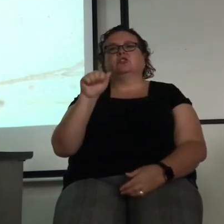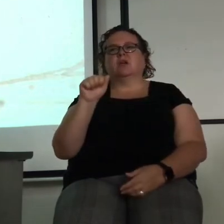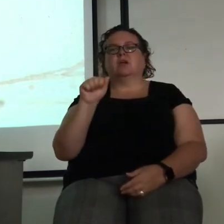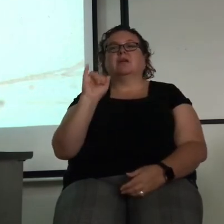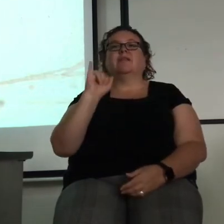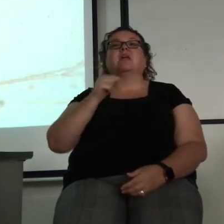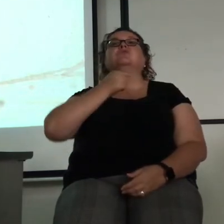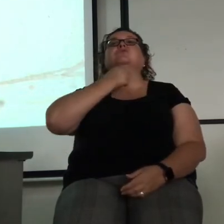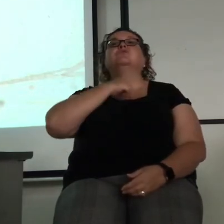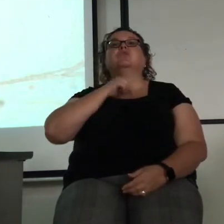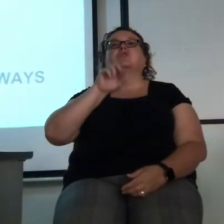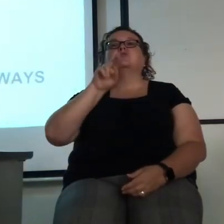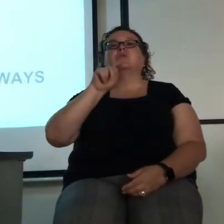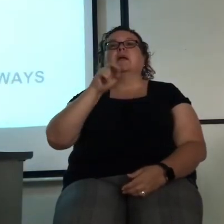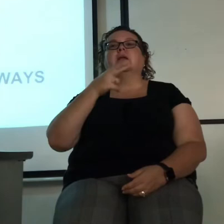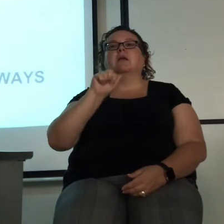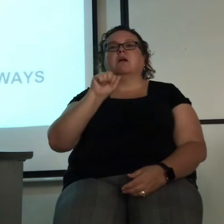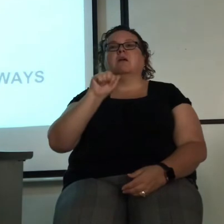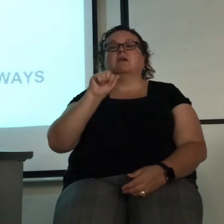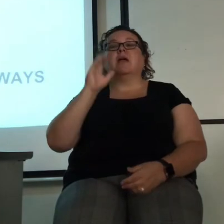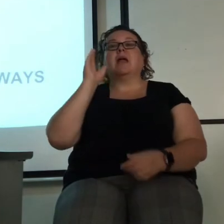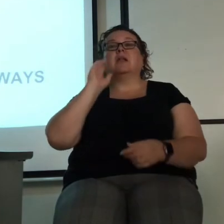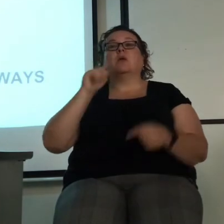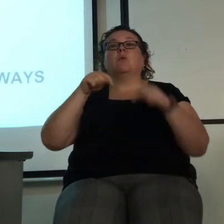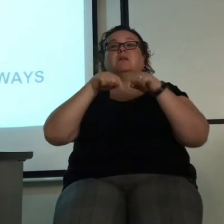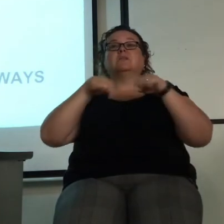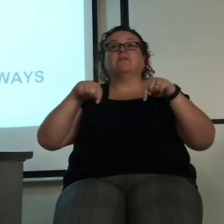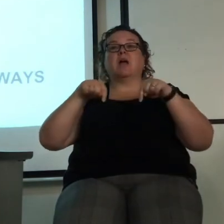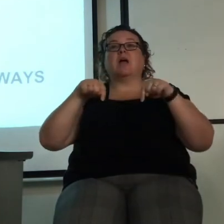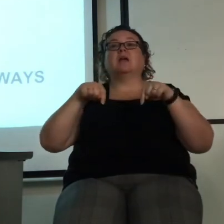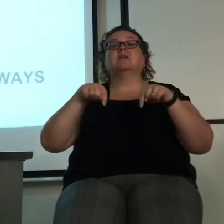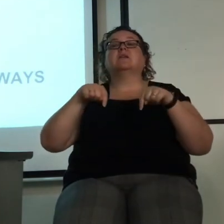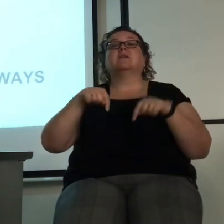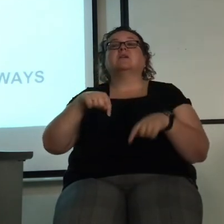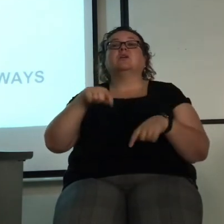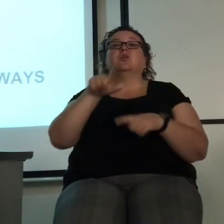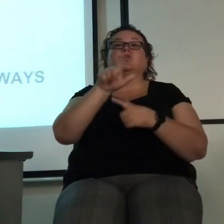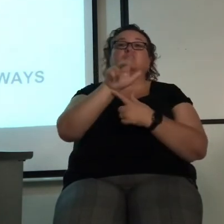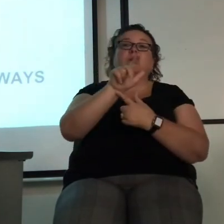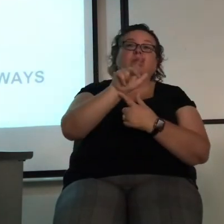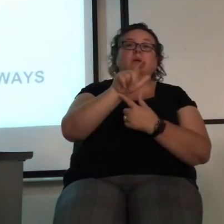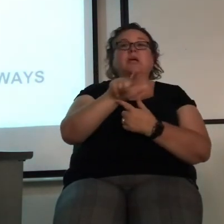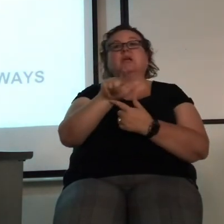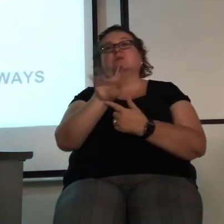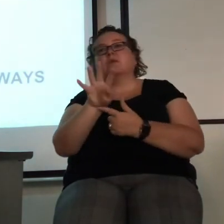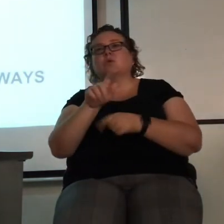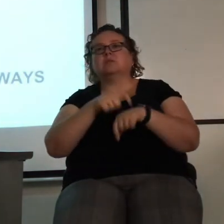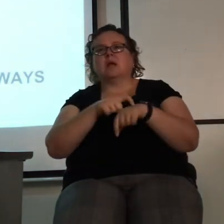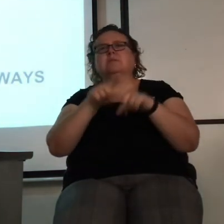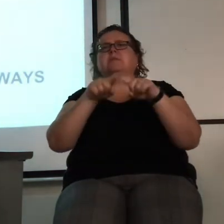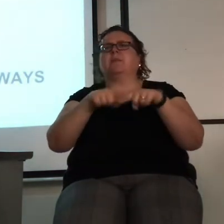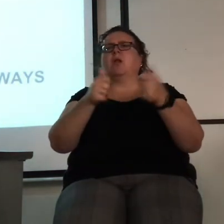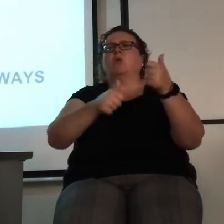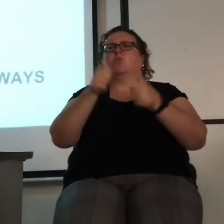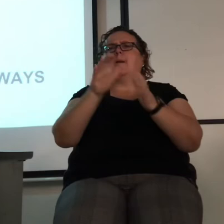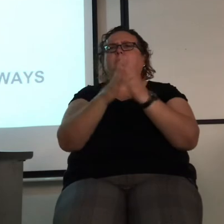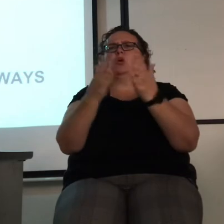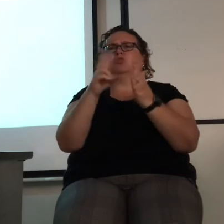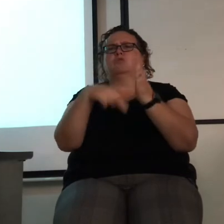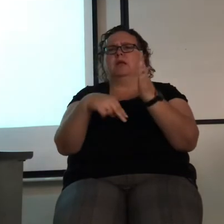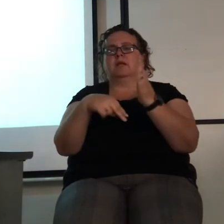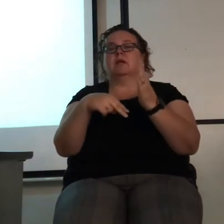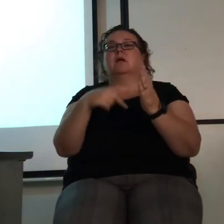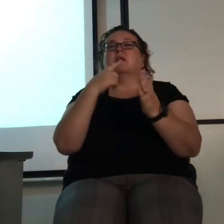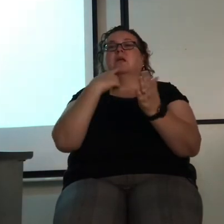One airway, and it's going to divide 23, 24 times, depending on which book you read. Let's talk about the bronchial tree